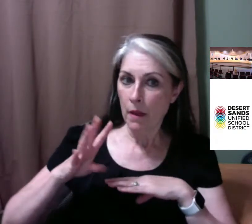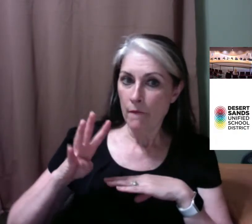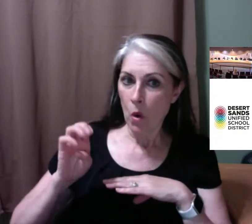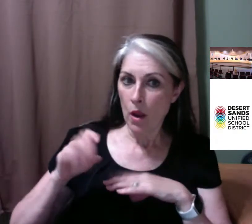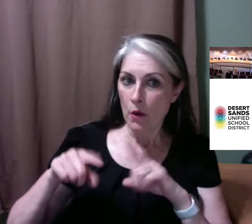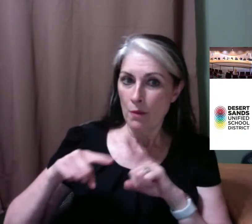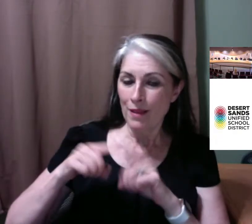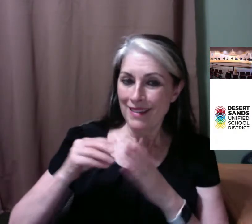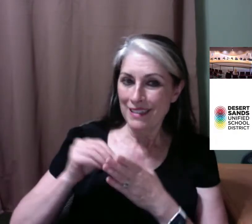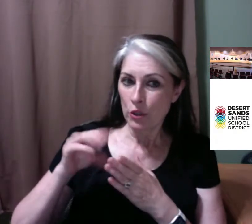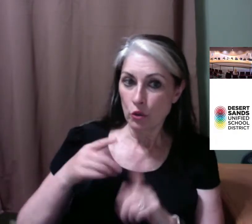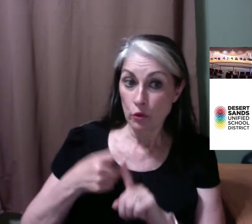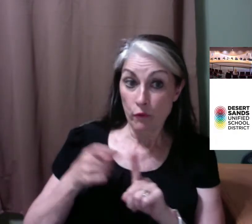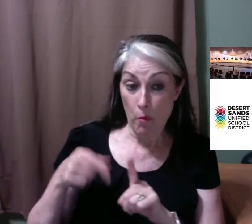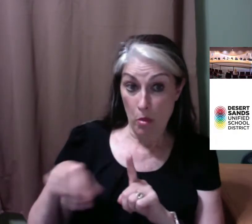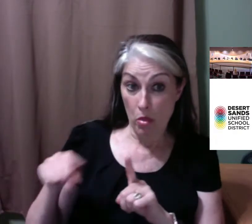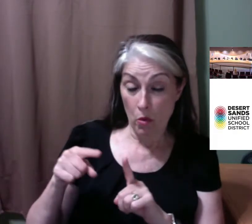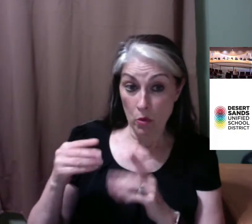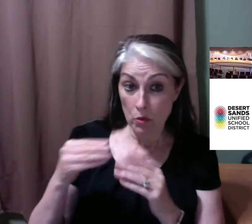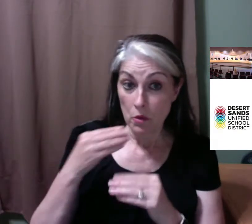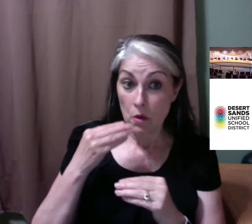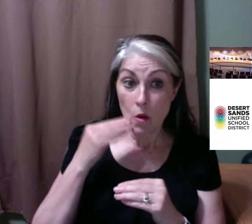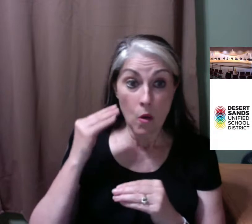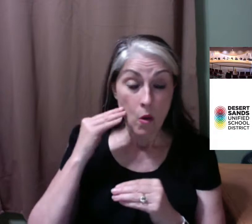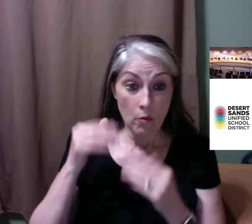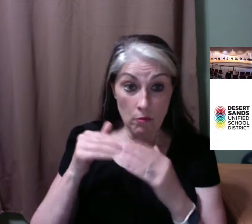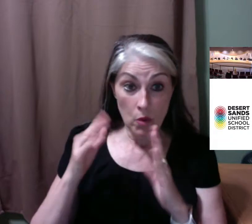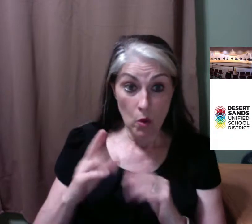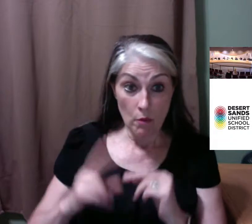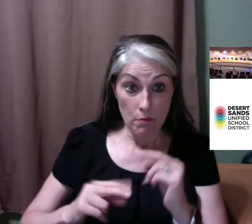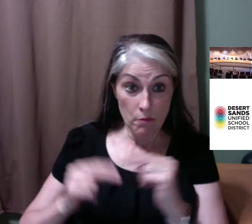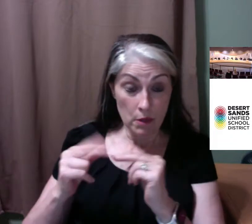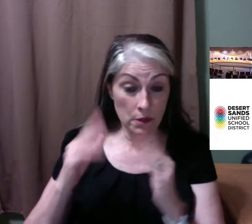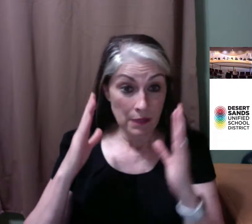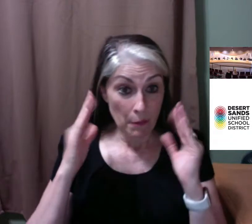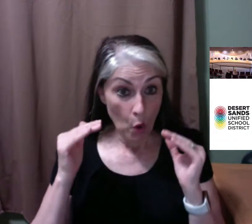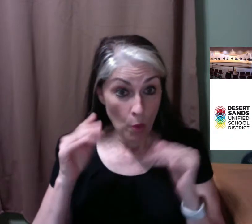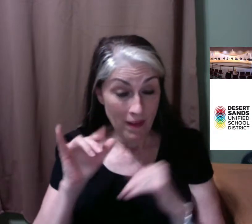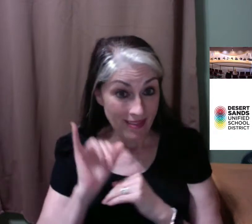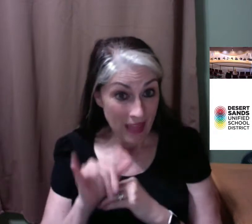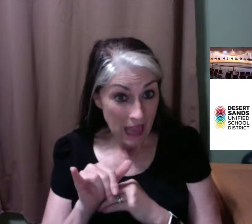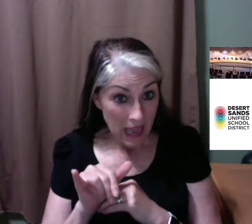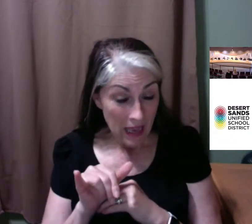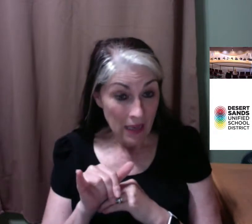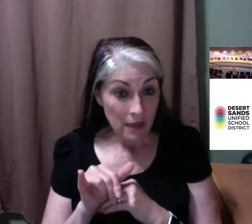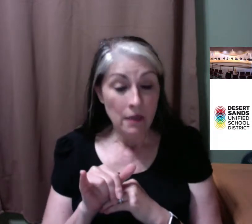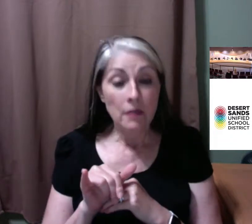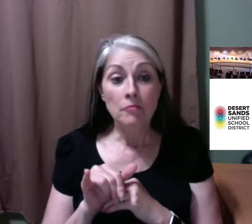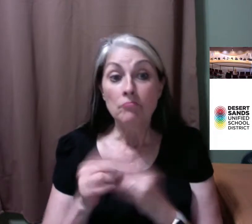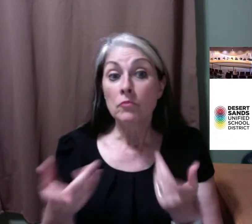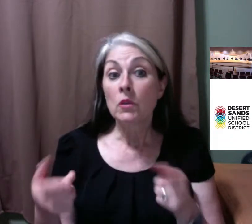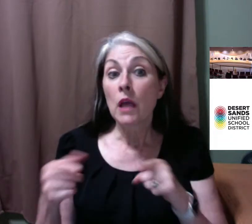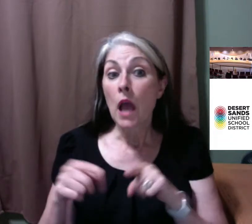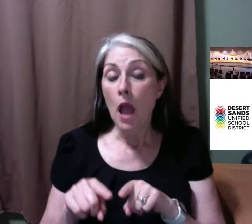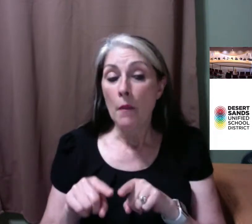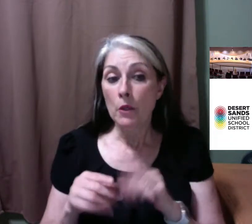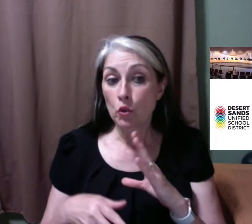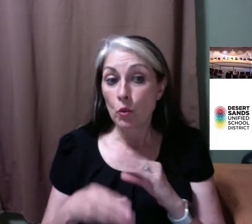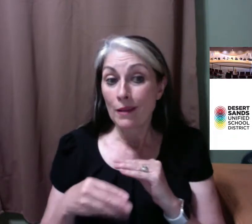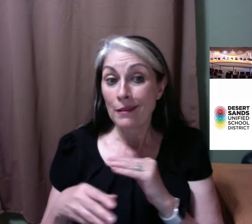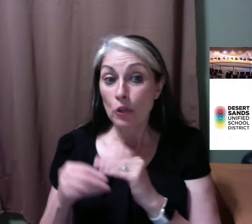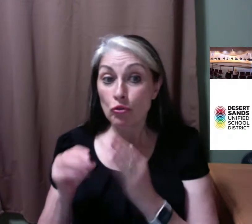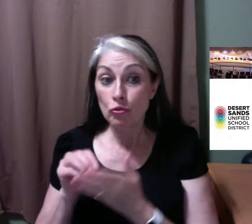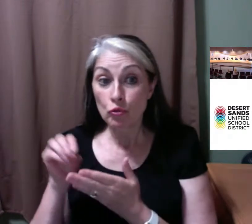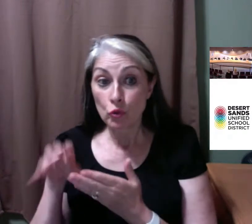students out of those residential developments. Now, hopingly that materializes to additional students,